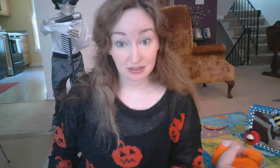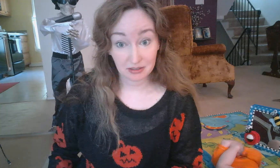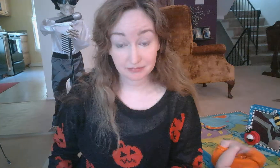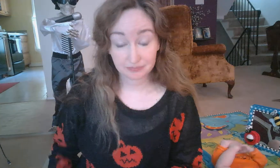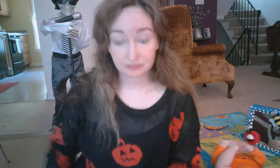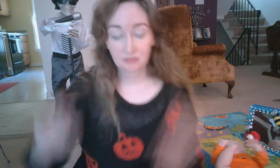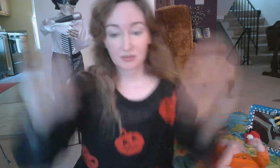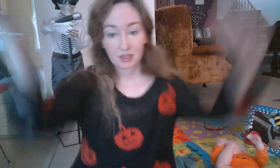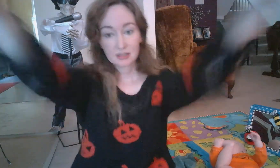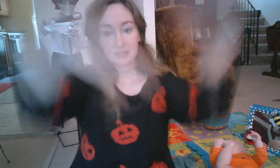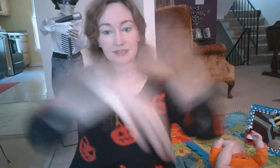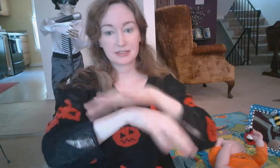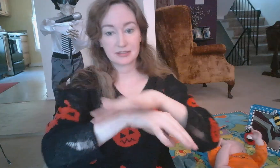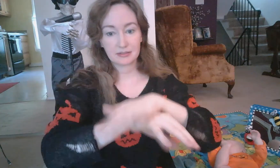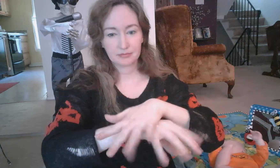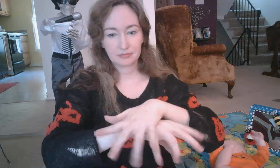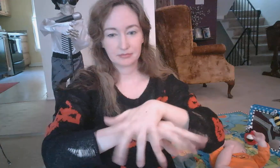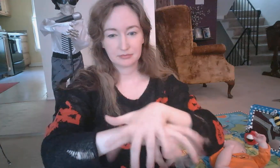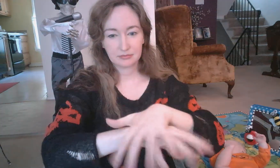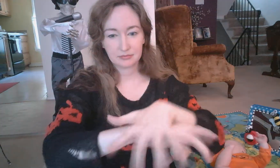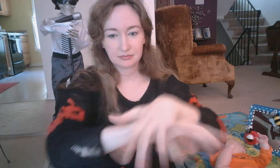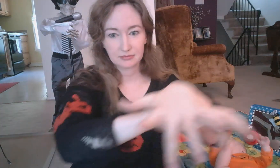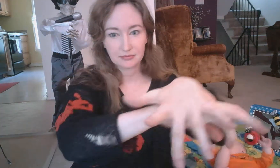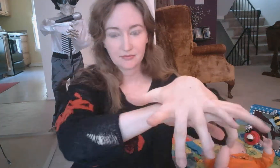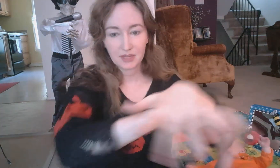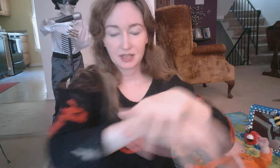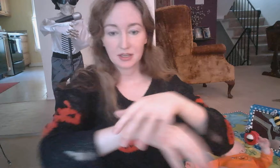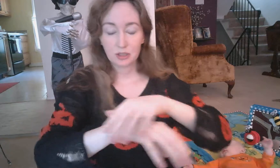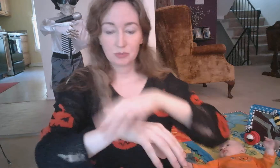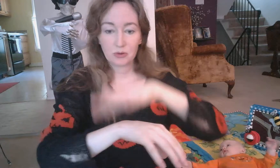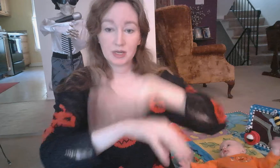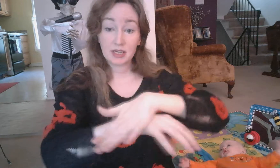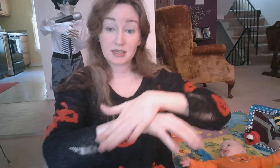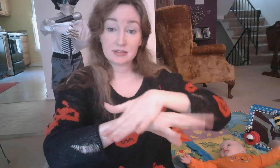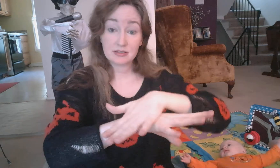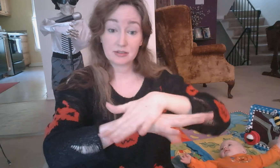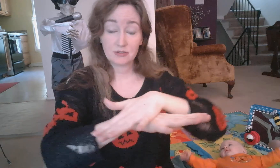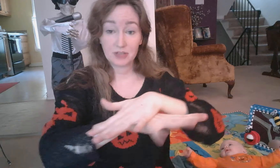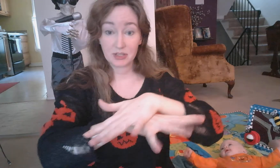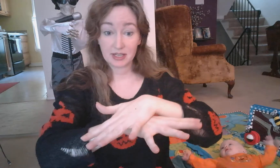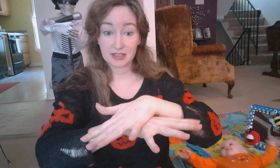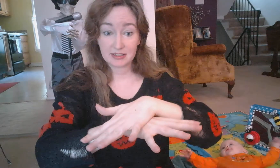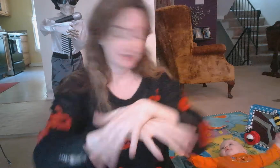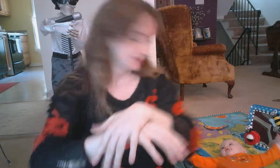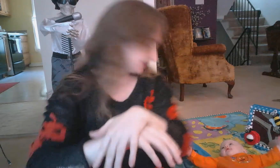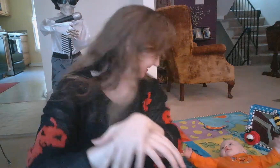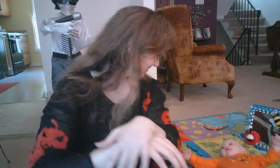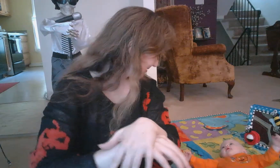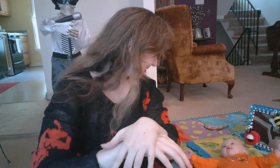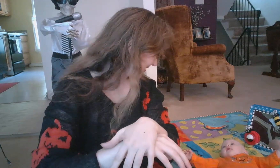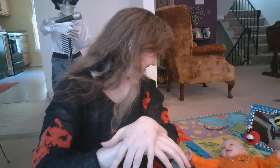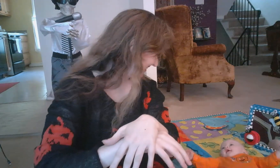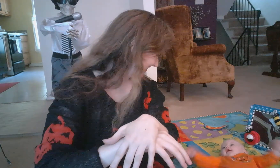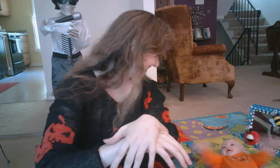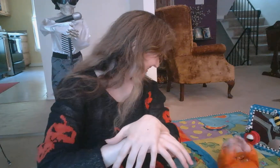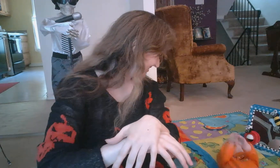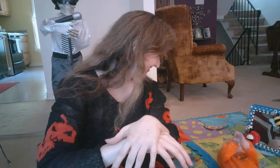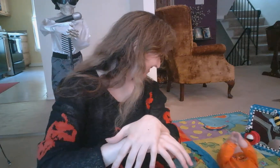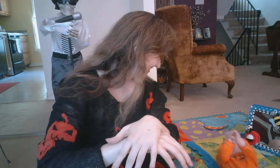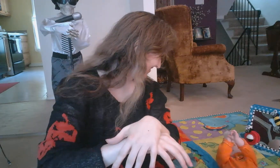Spider is this. You put one hand over the other hand. Hi, sweetie pie. Can you even see me?